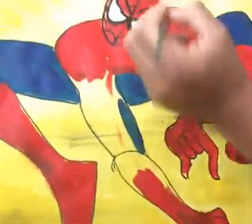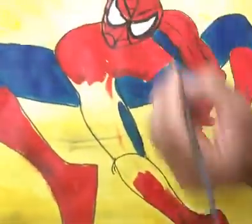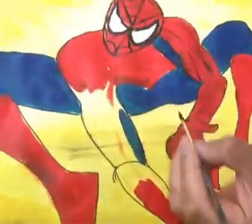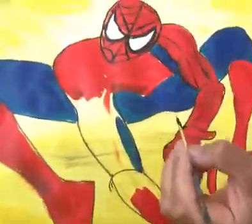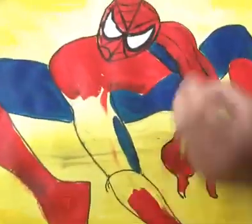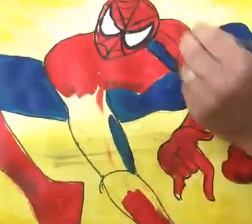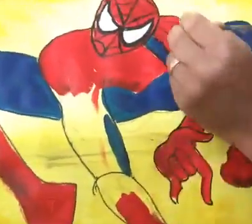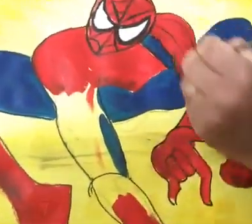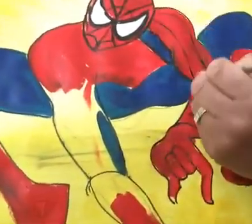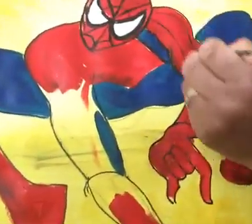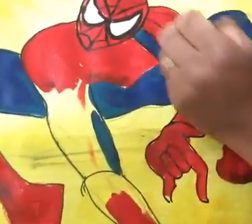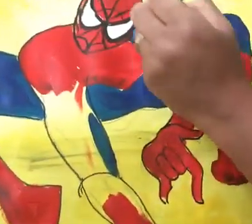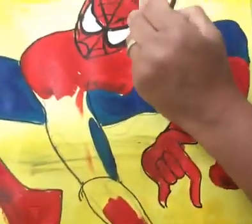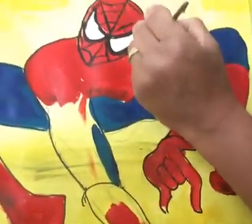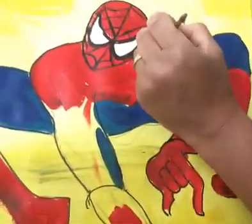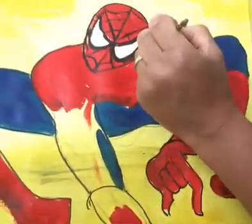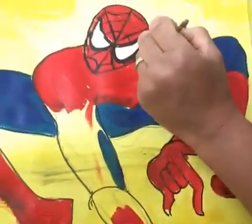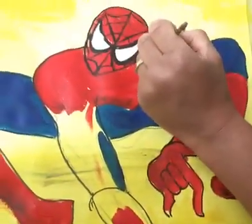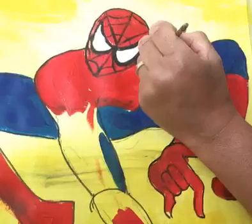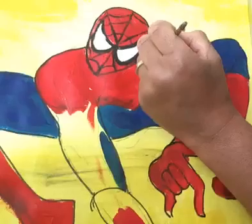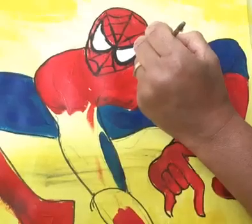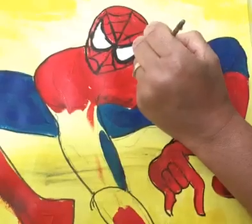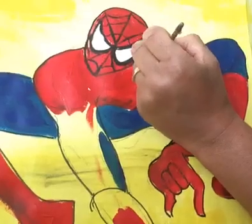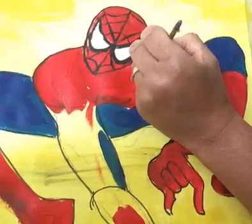So I'm going sort of lines down now.